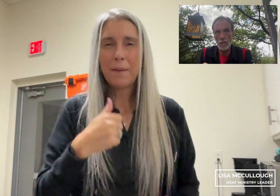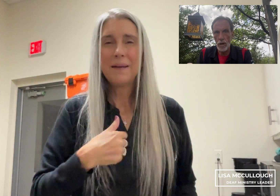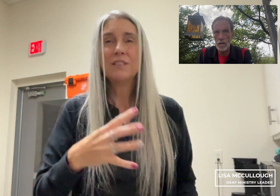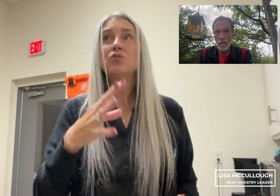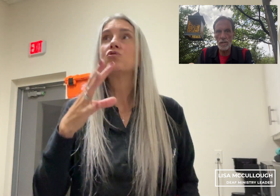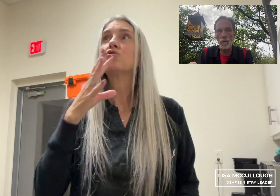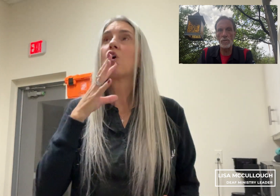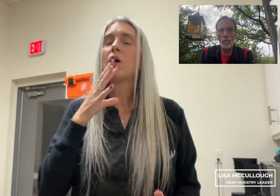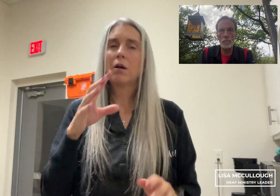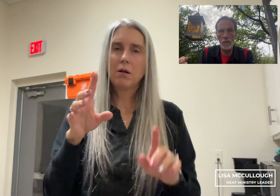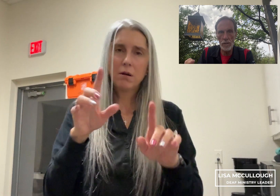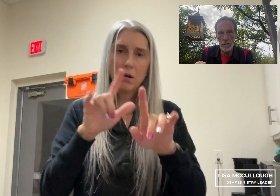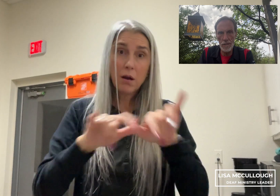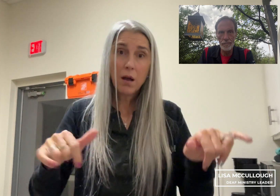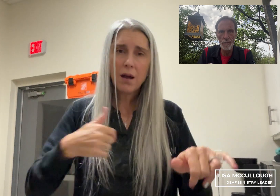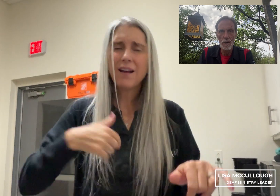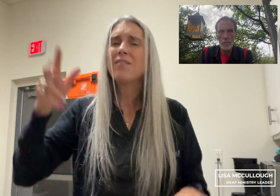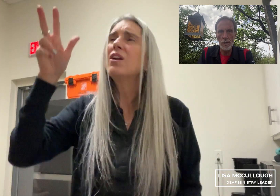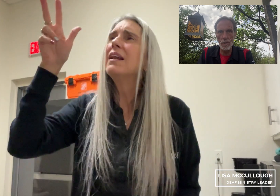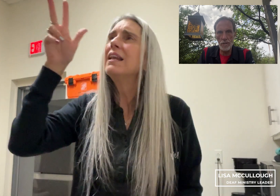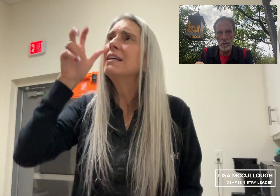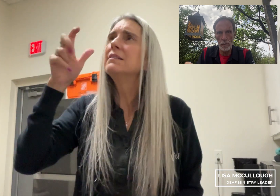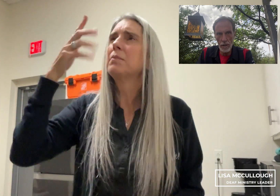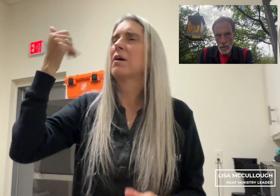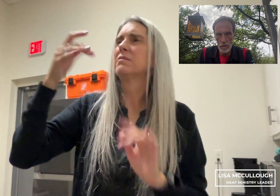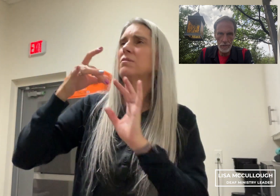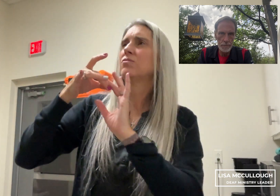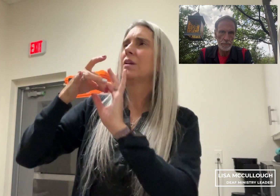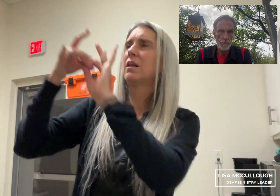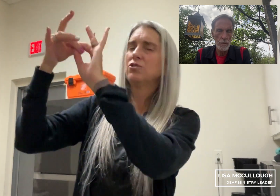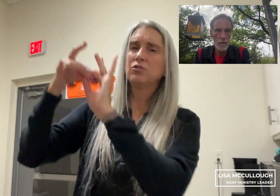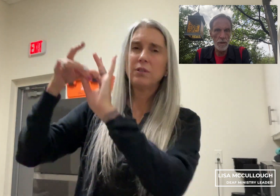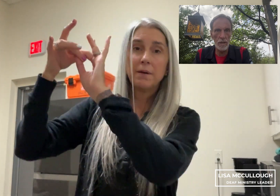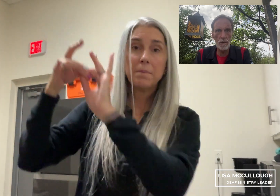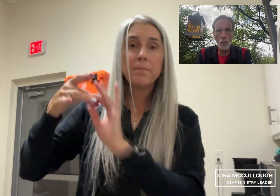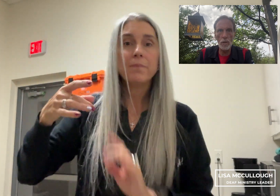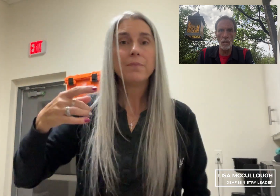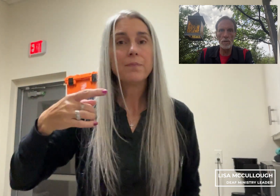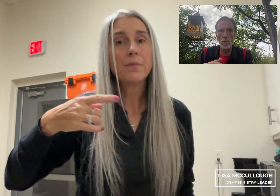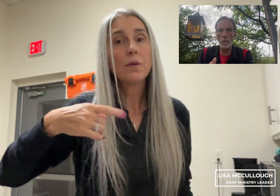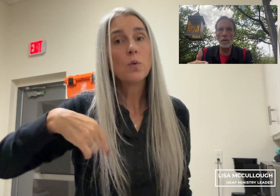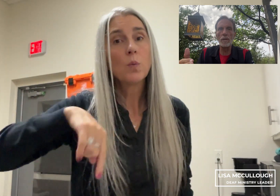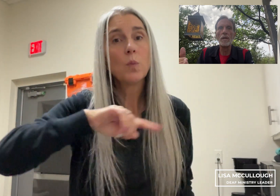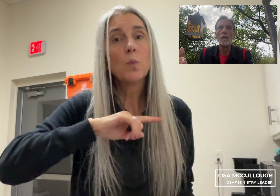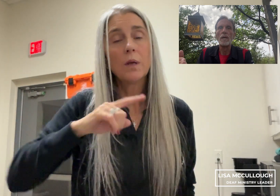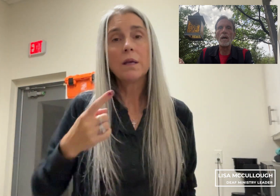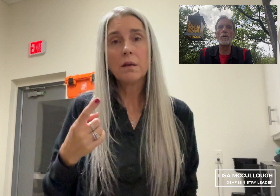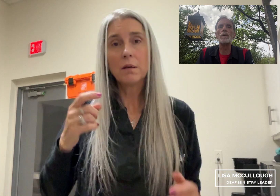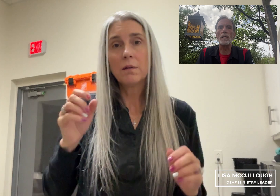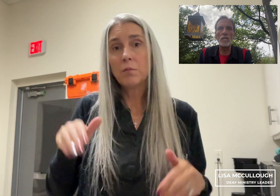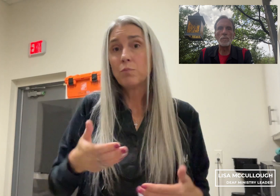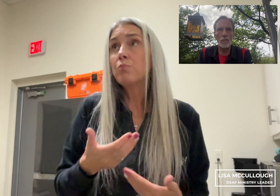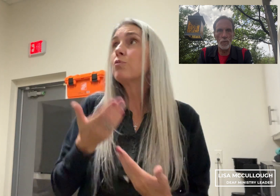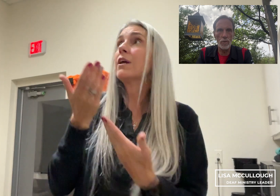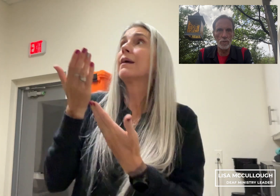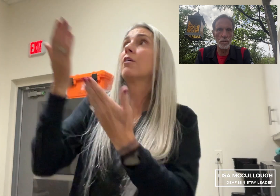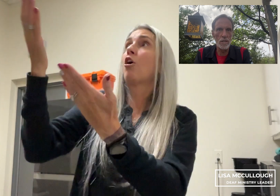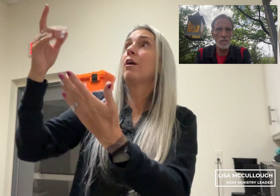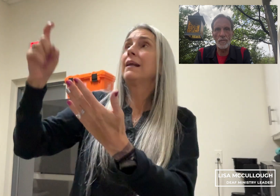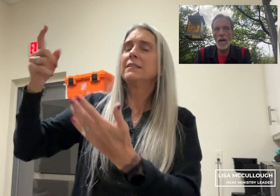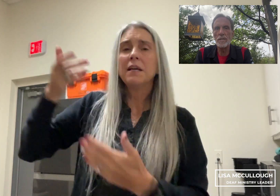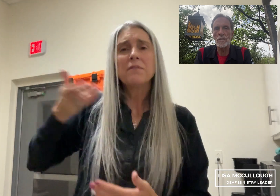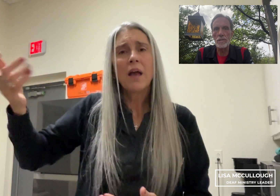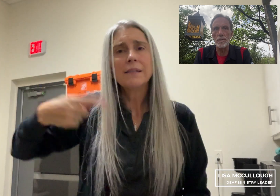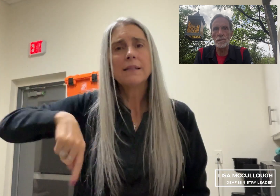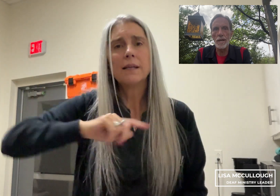just me talking, it's also me listening, because it is relational. And we are to bring our needs before the Lord.